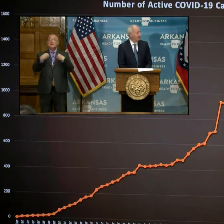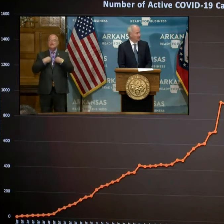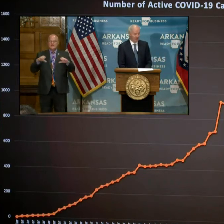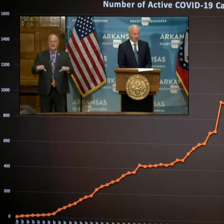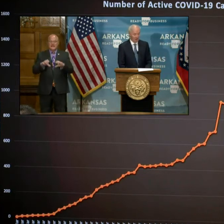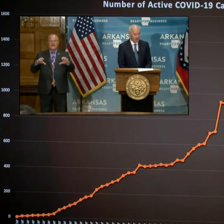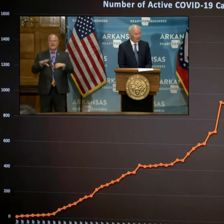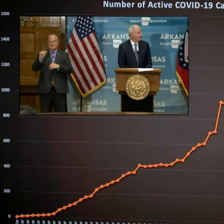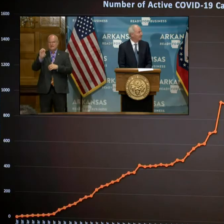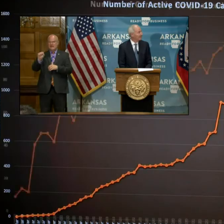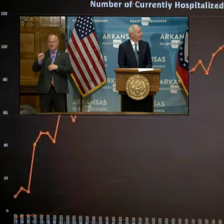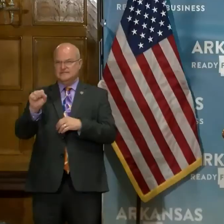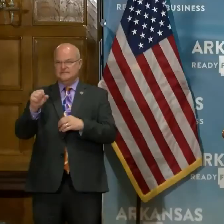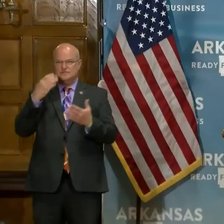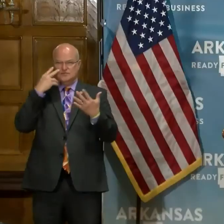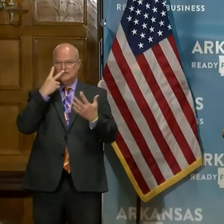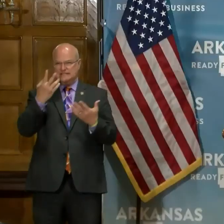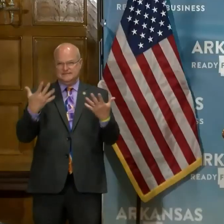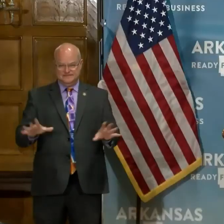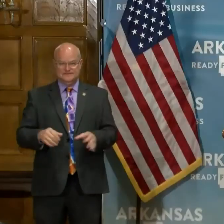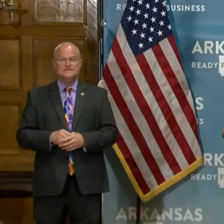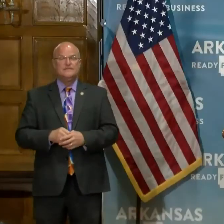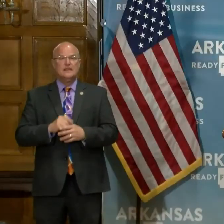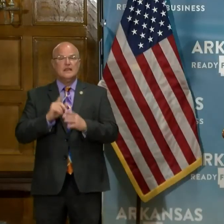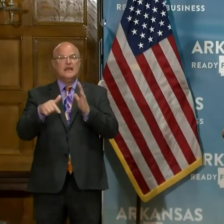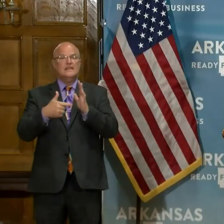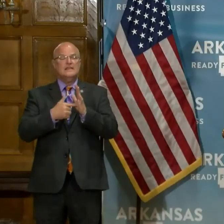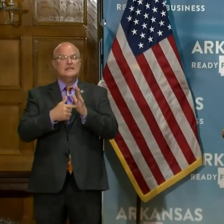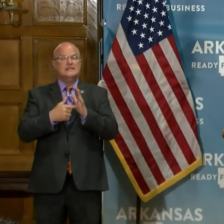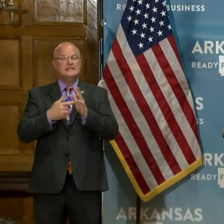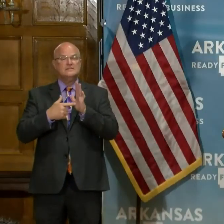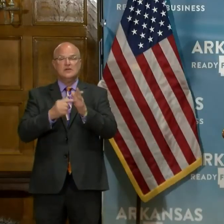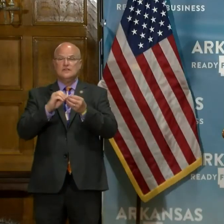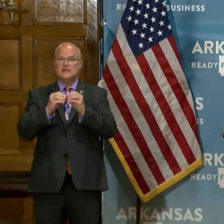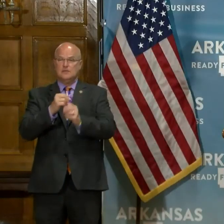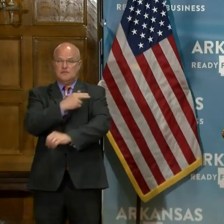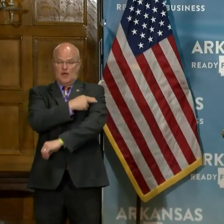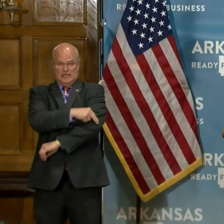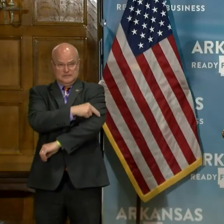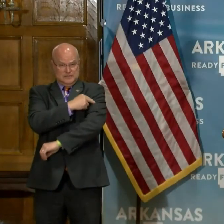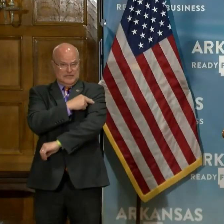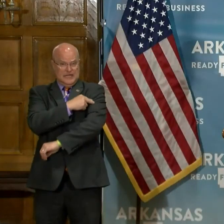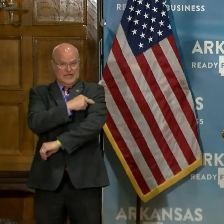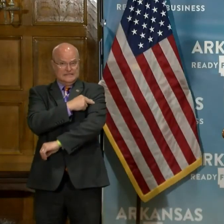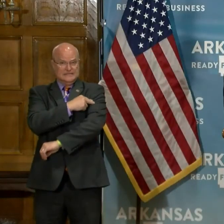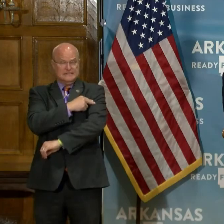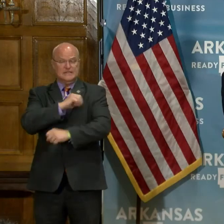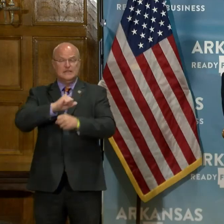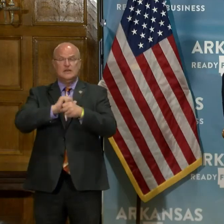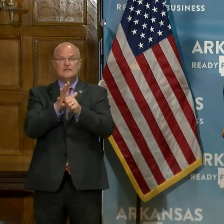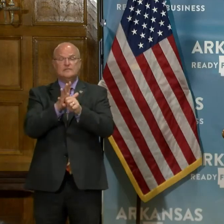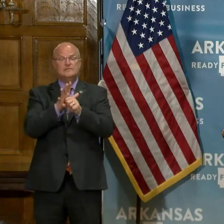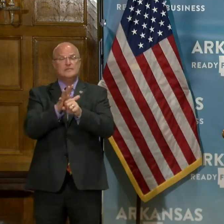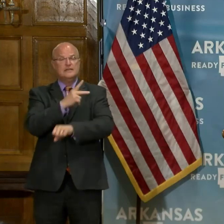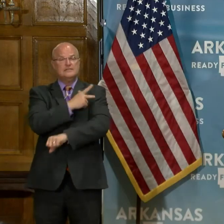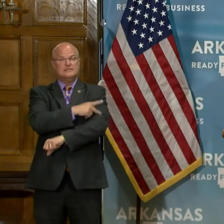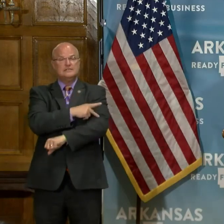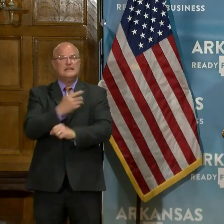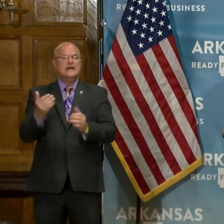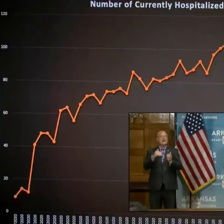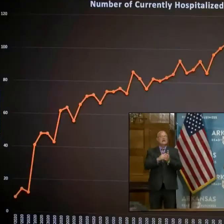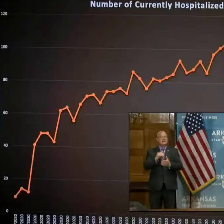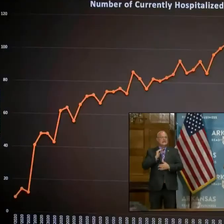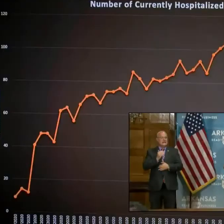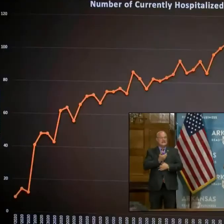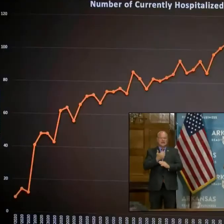active cases, as you can see. And then these are reflecting the number of hospitalized COVID patients. Again,